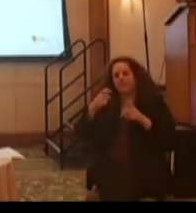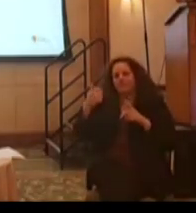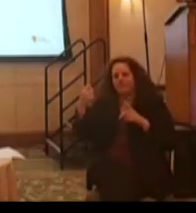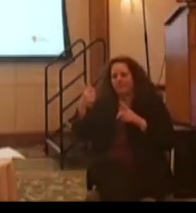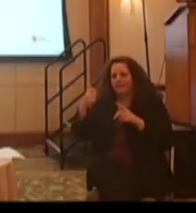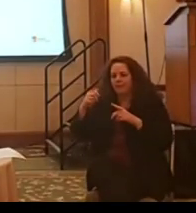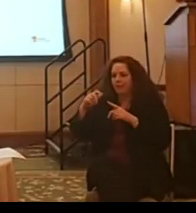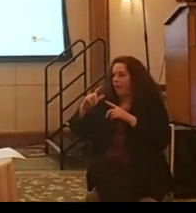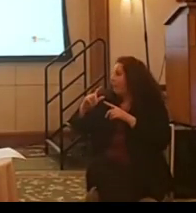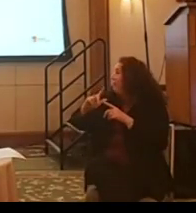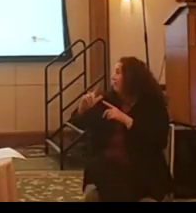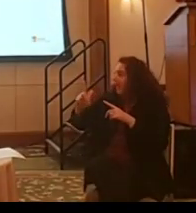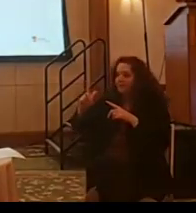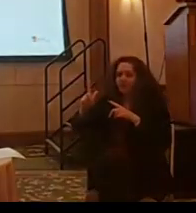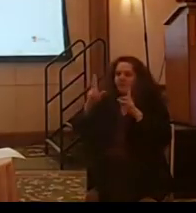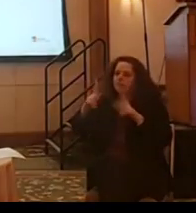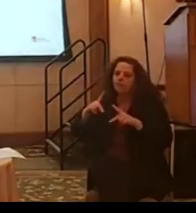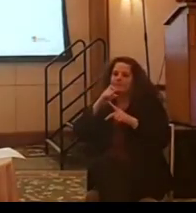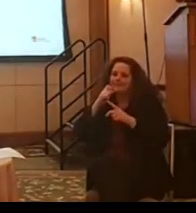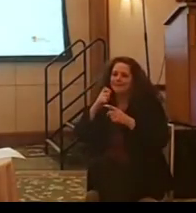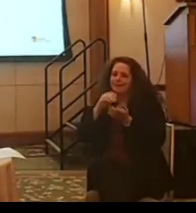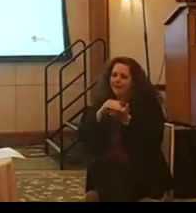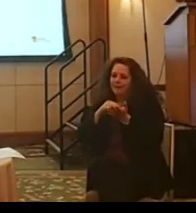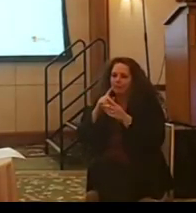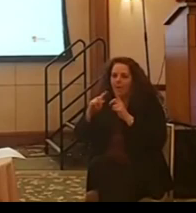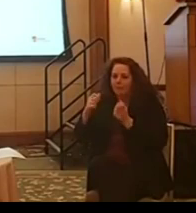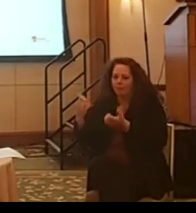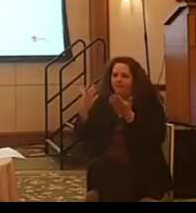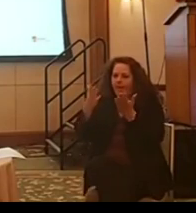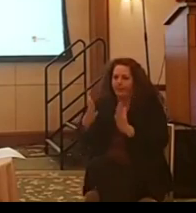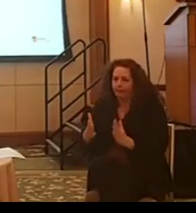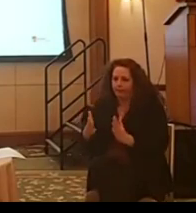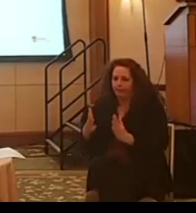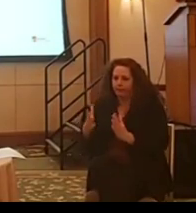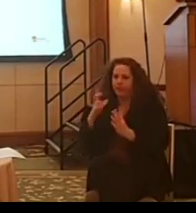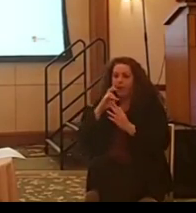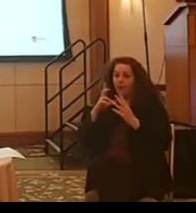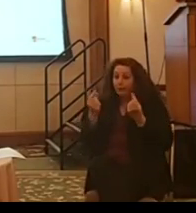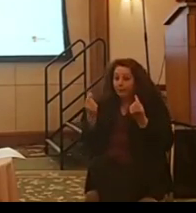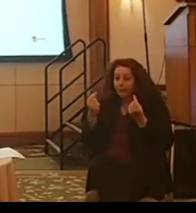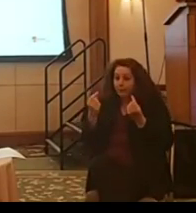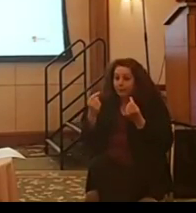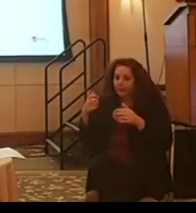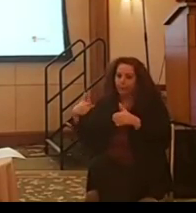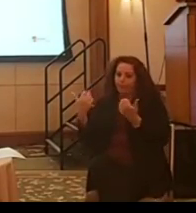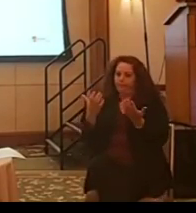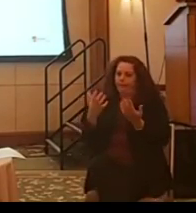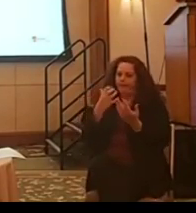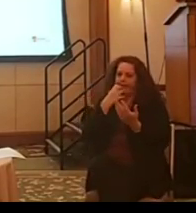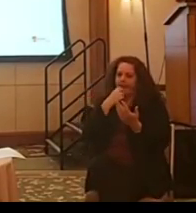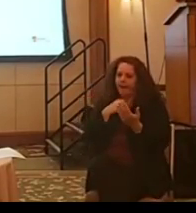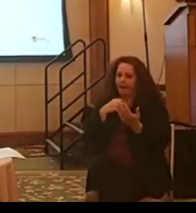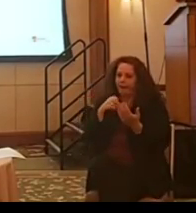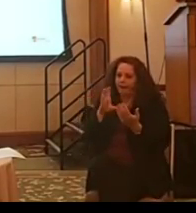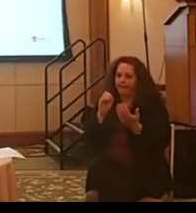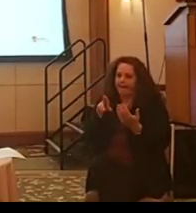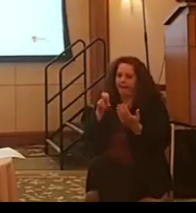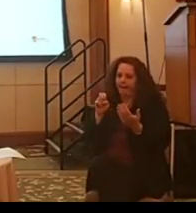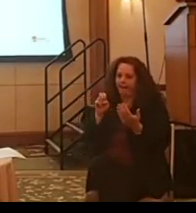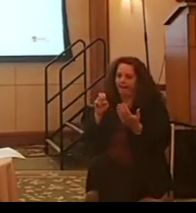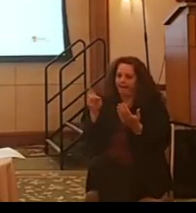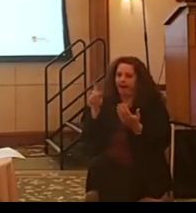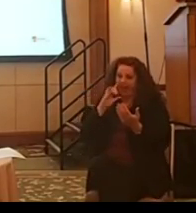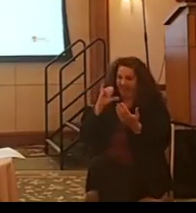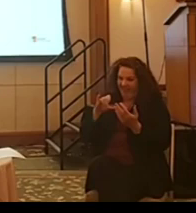they're a provider who is delivering care. And in this version, care is a product, which is, we can